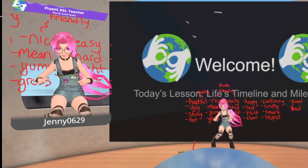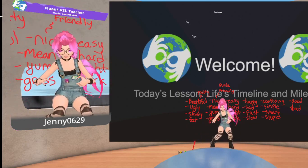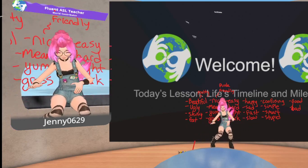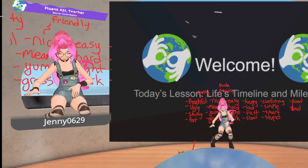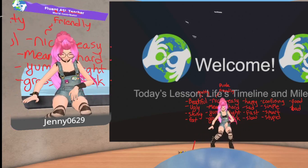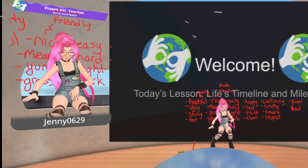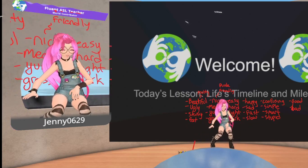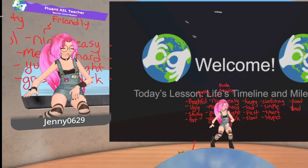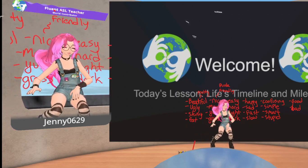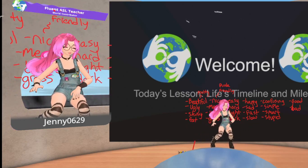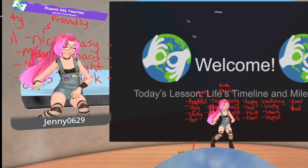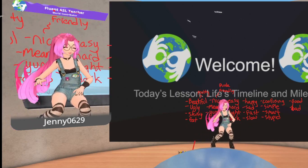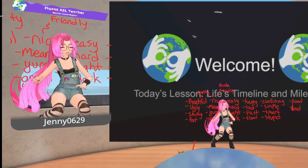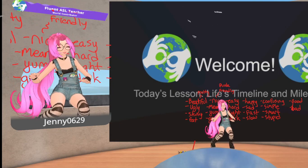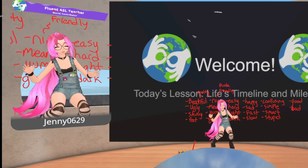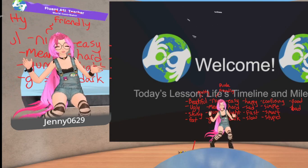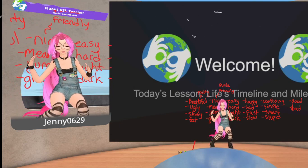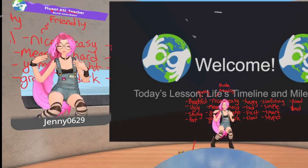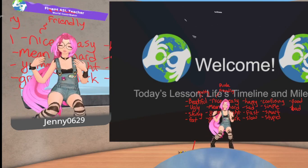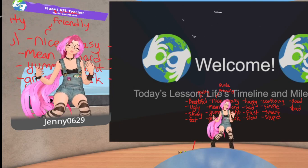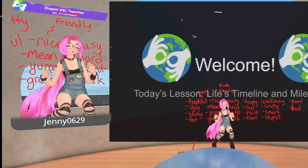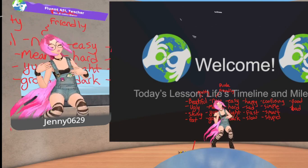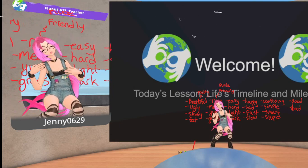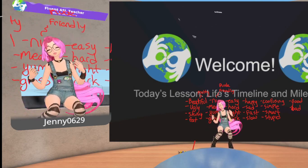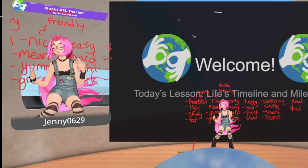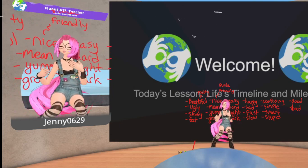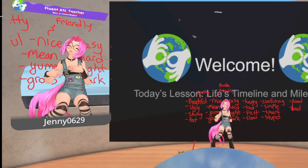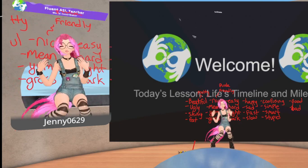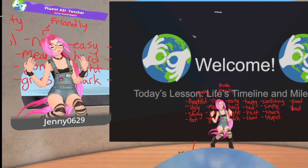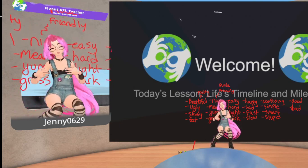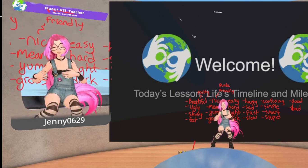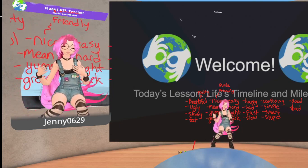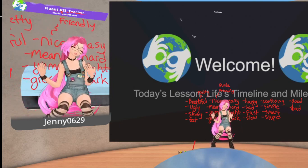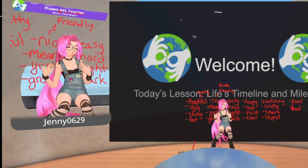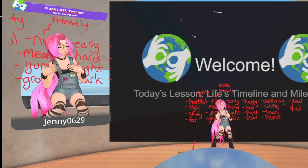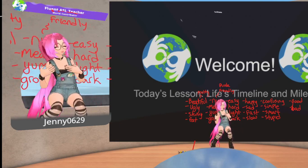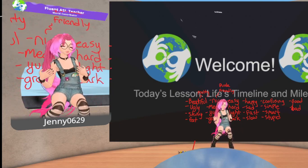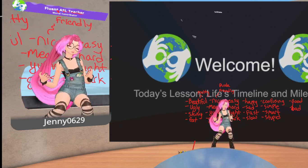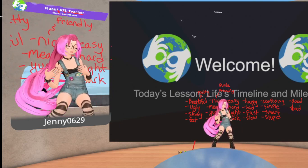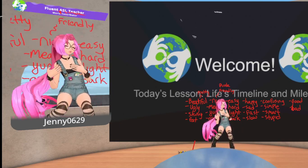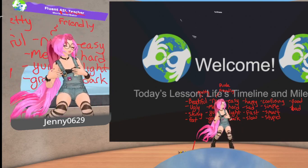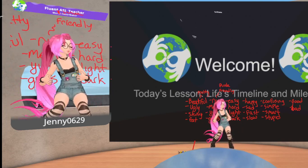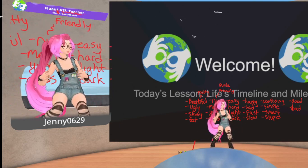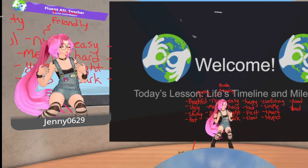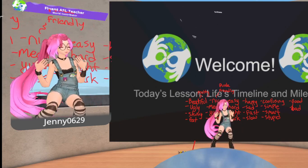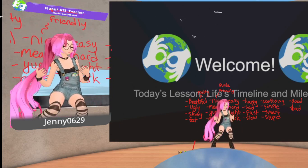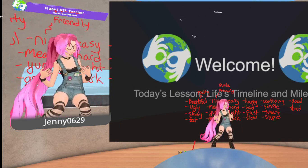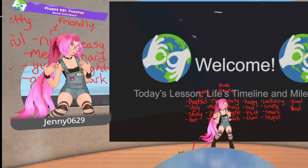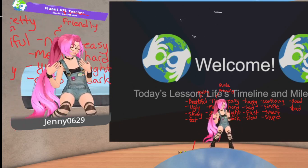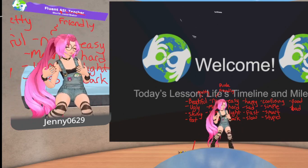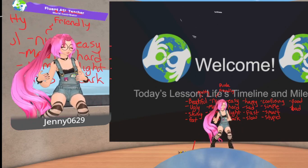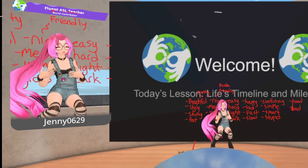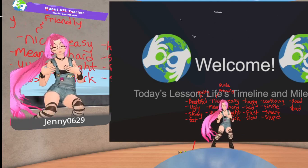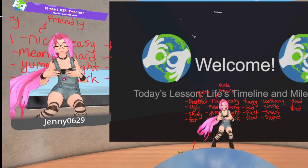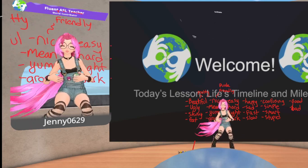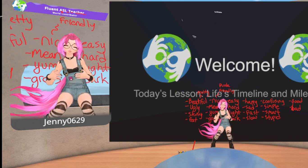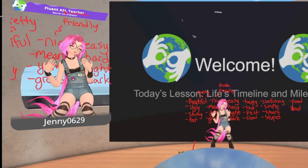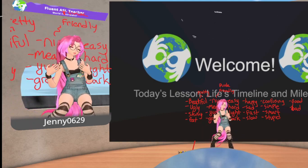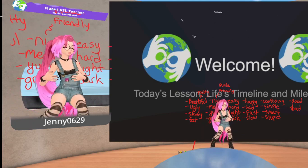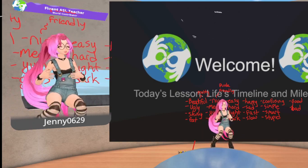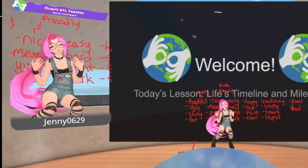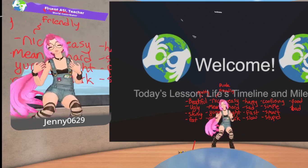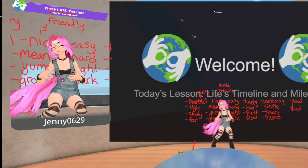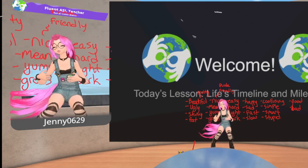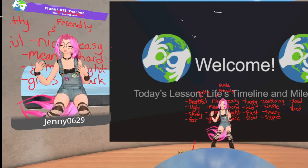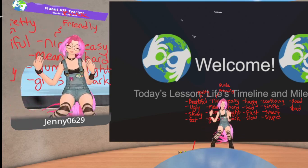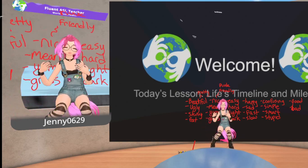If you've ever seen a really little kid, very happy, they're very happy and they're jumping up and down with joy. You're going to kind of show that with your